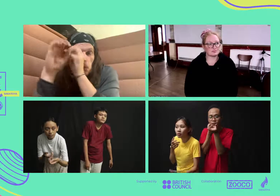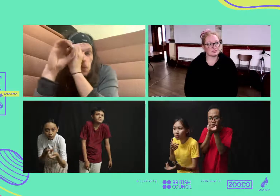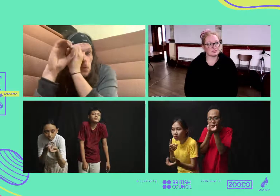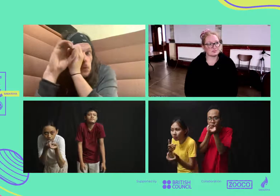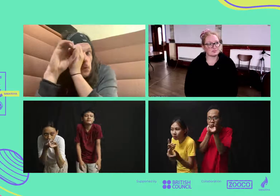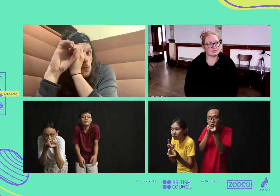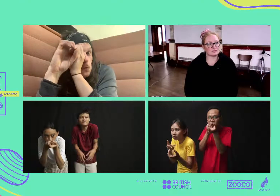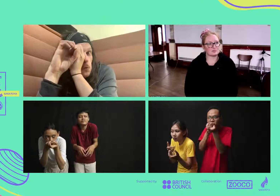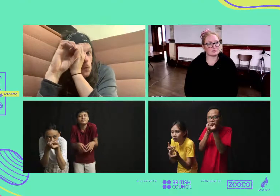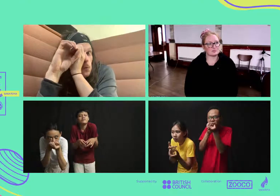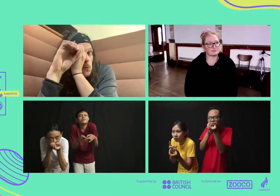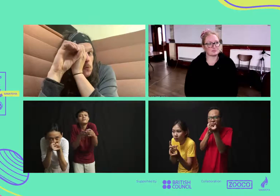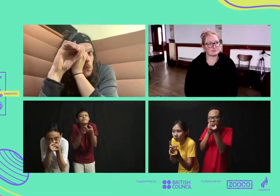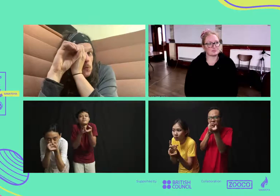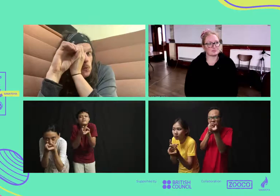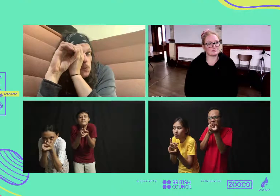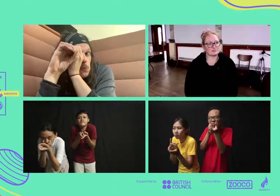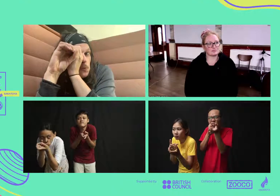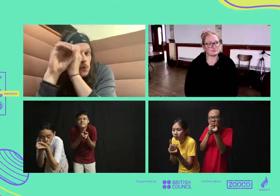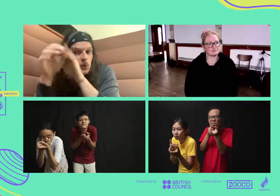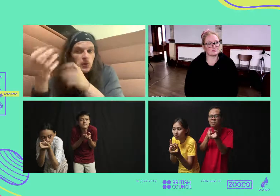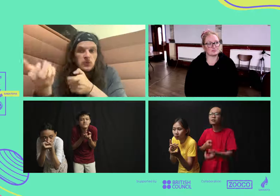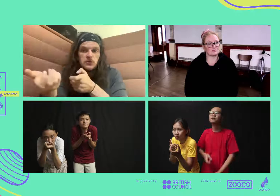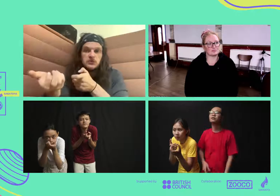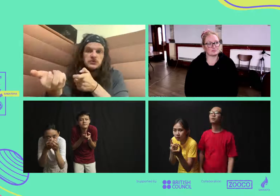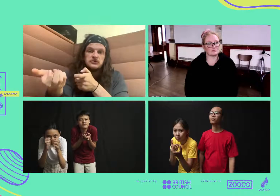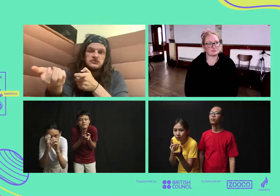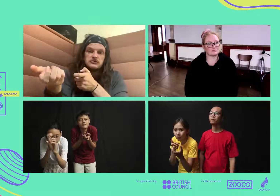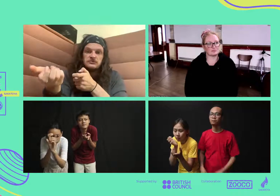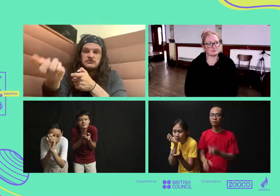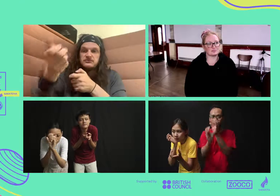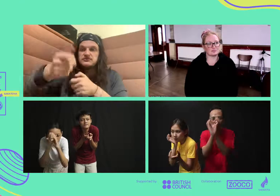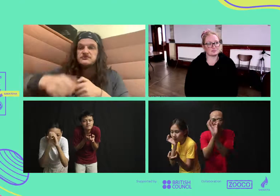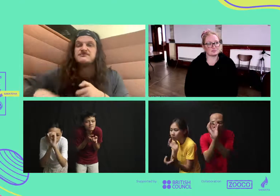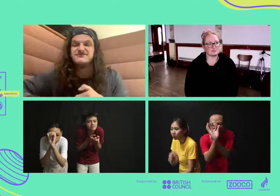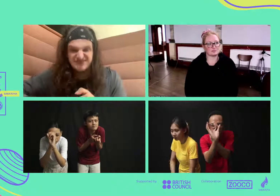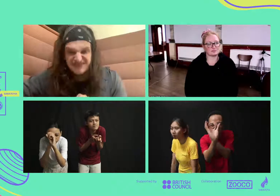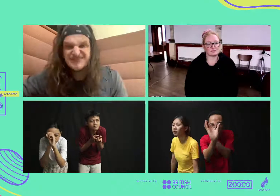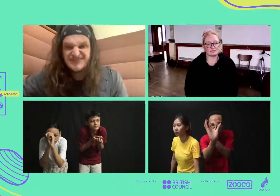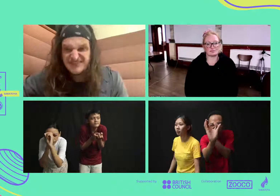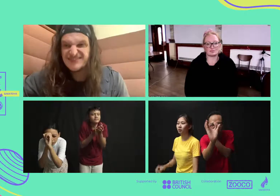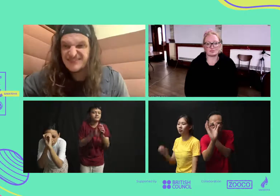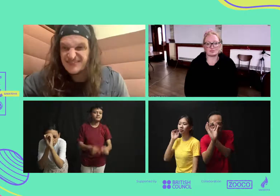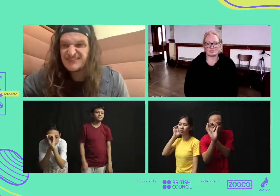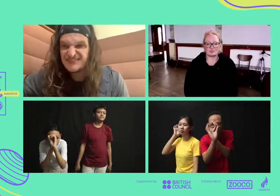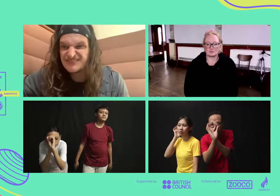got a smaller gun. They're more nervous. So we're going to portray them differently.